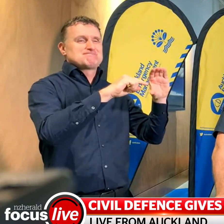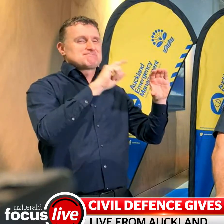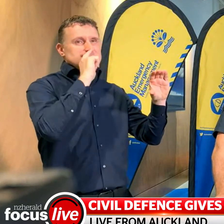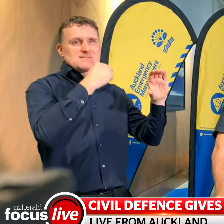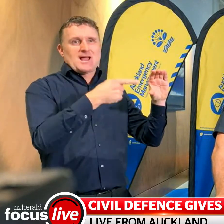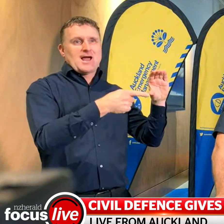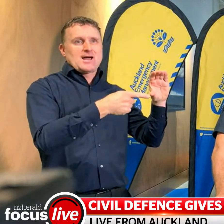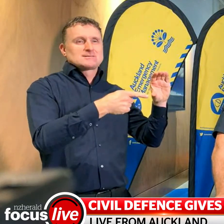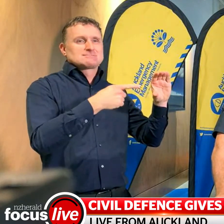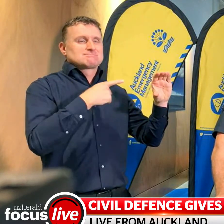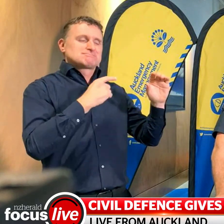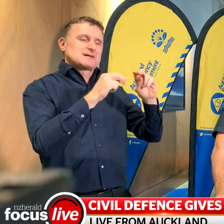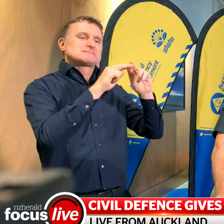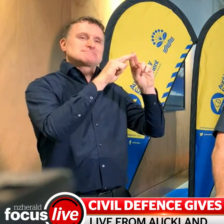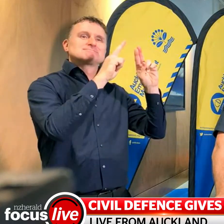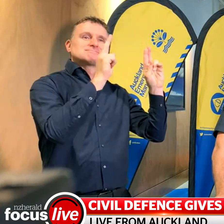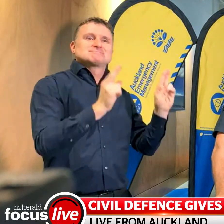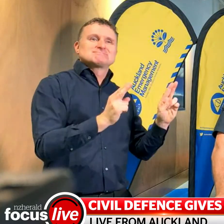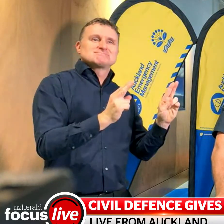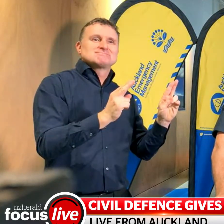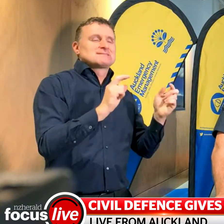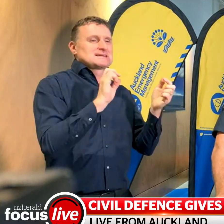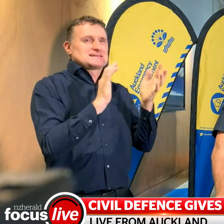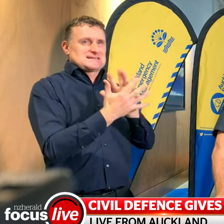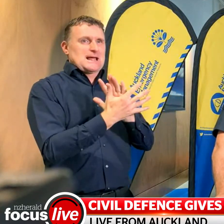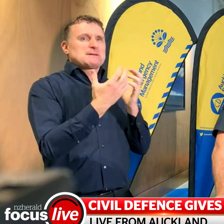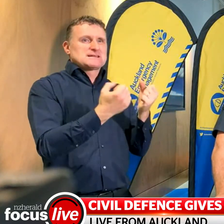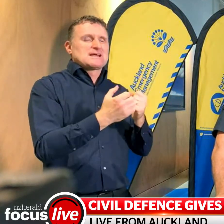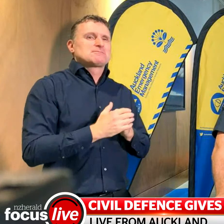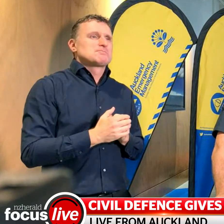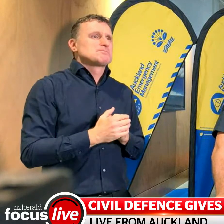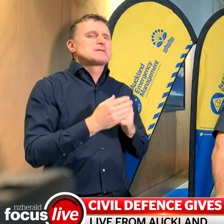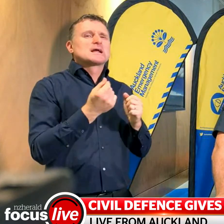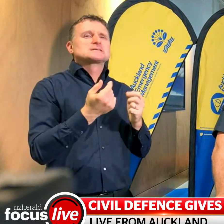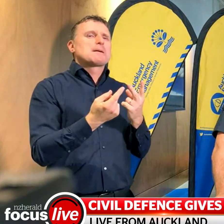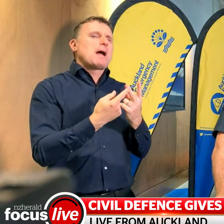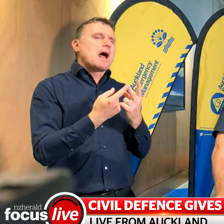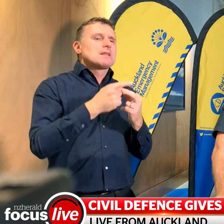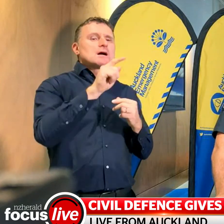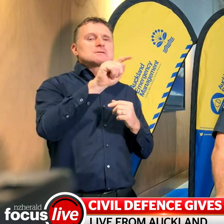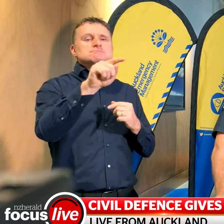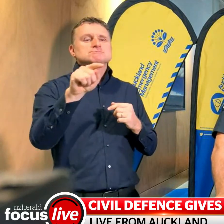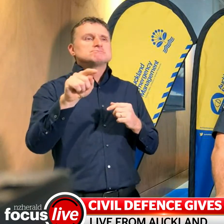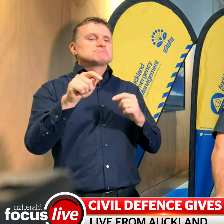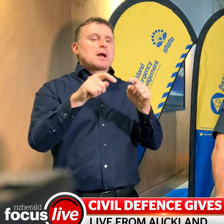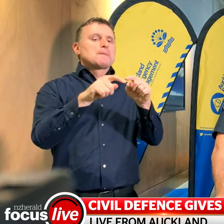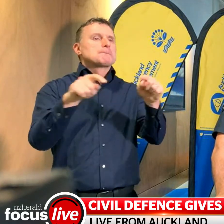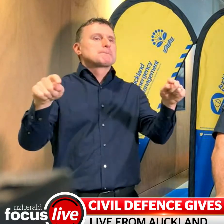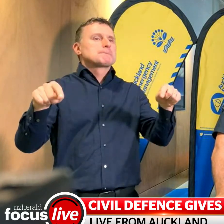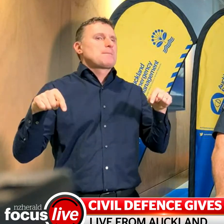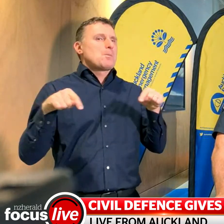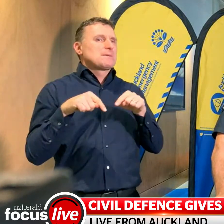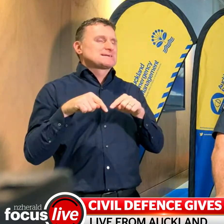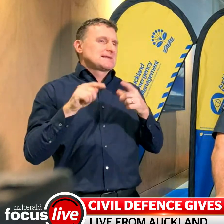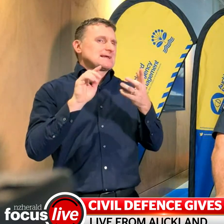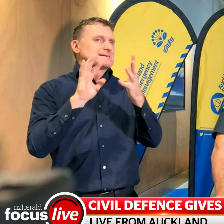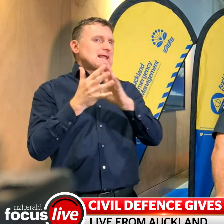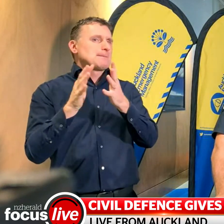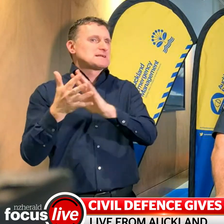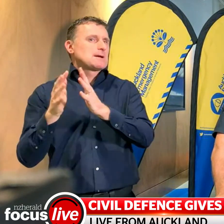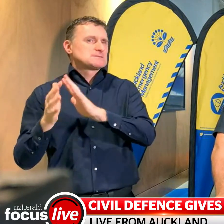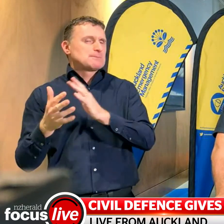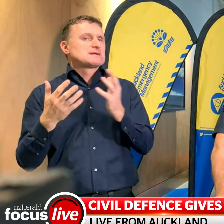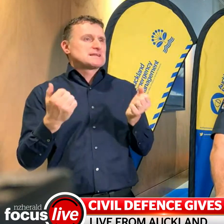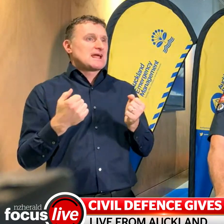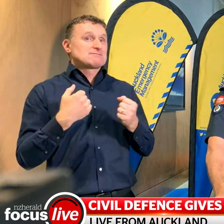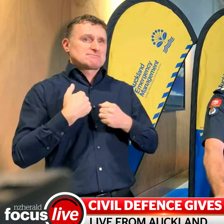not habitable in that space. And some minor damage to places. We obviously have a property team to try and get